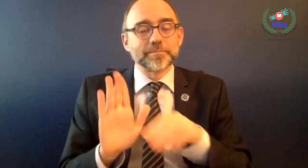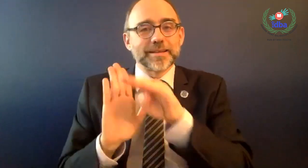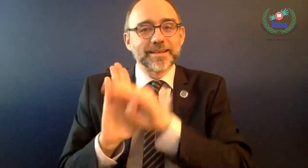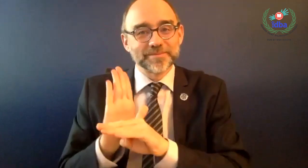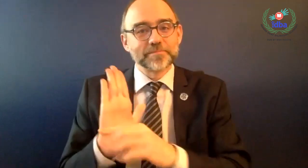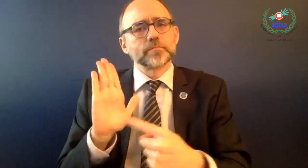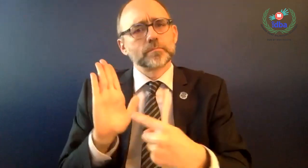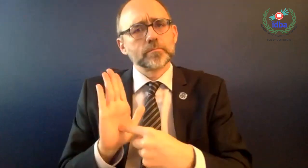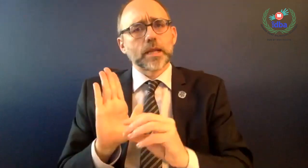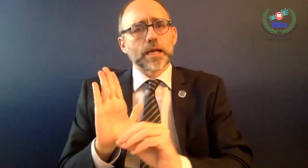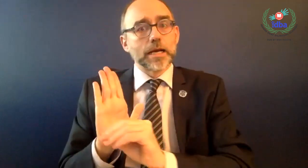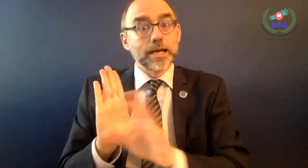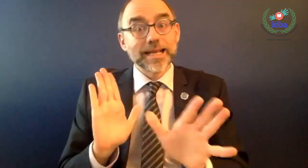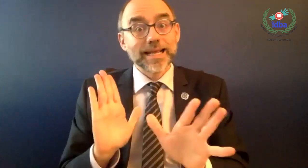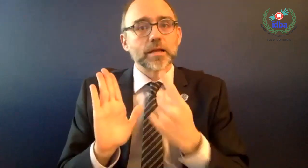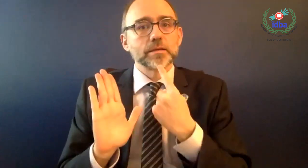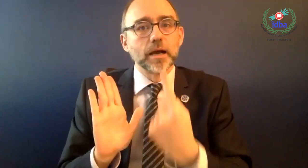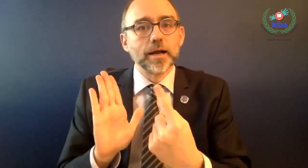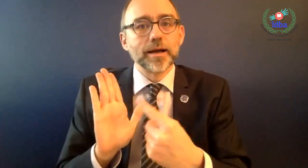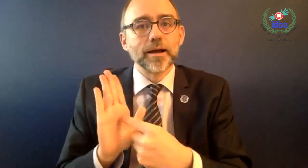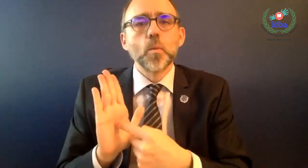the mission statement which clearly says